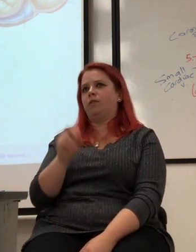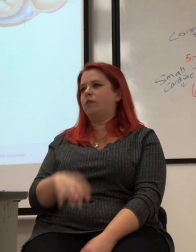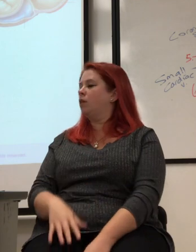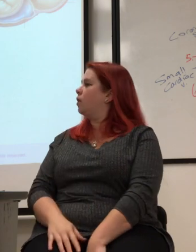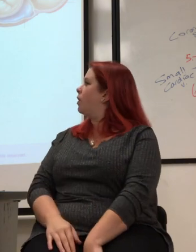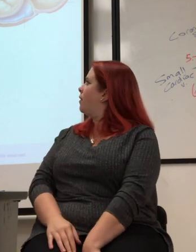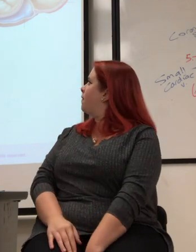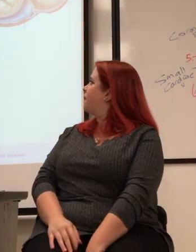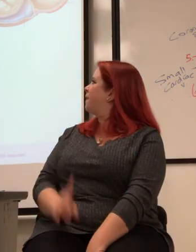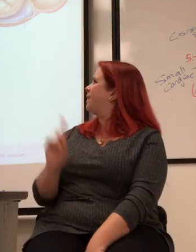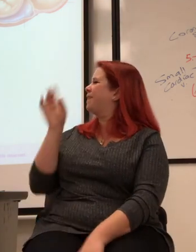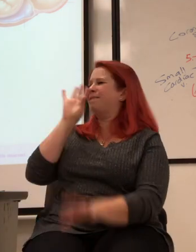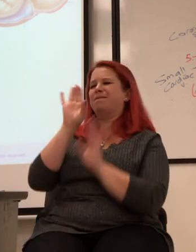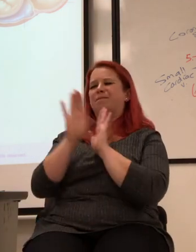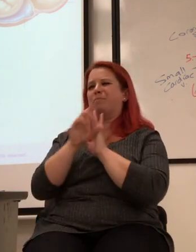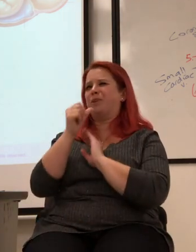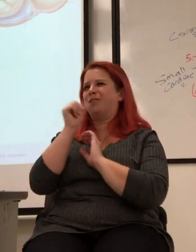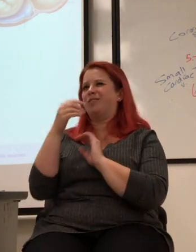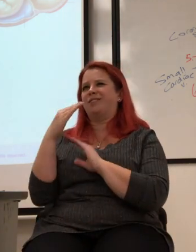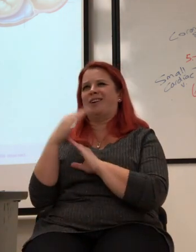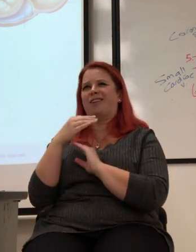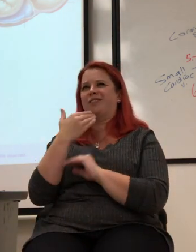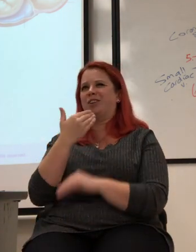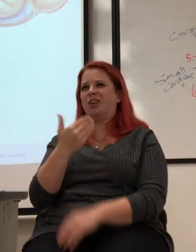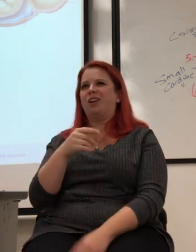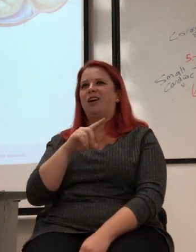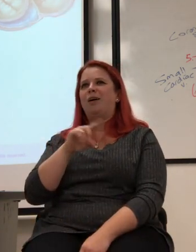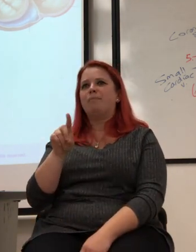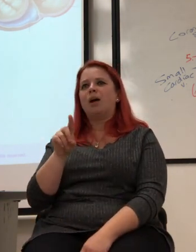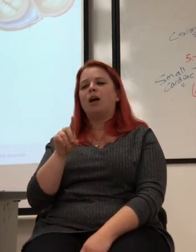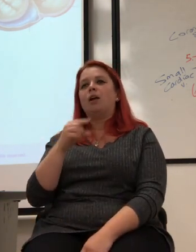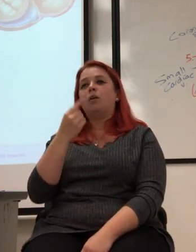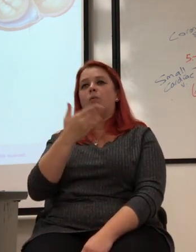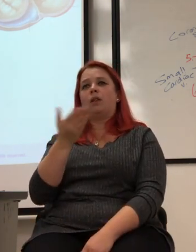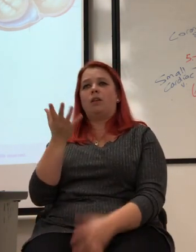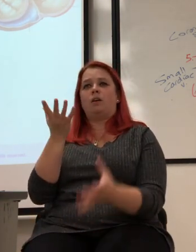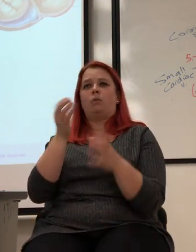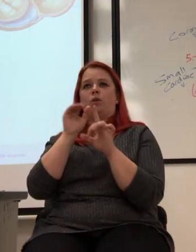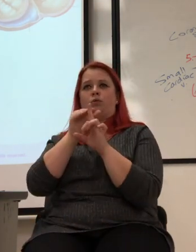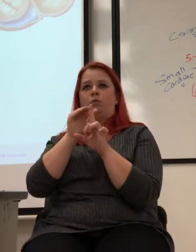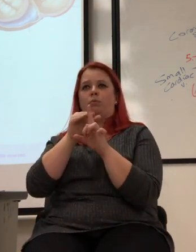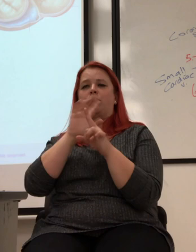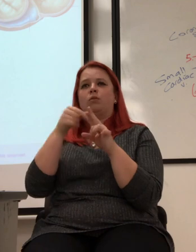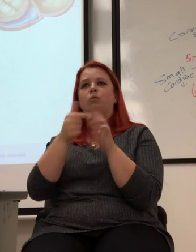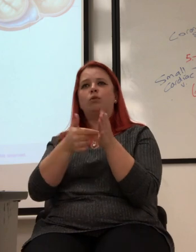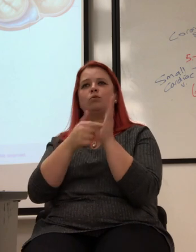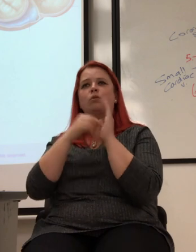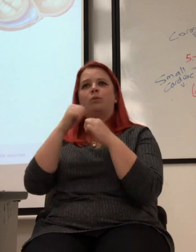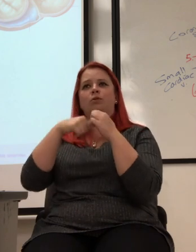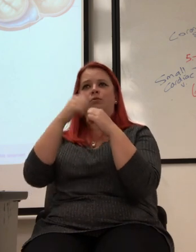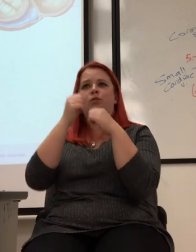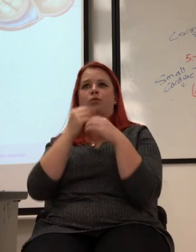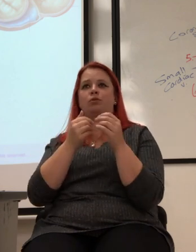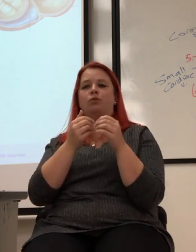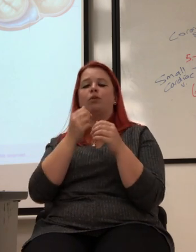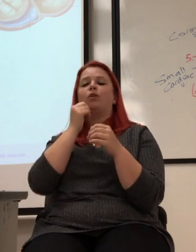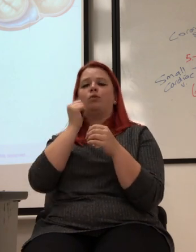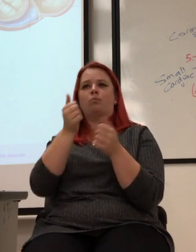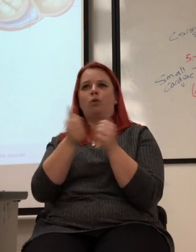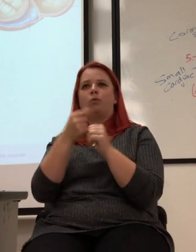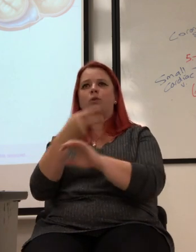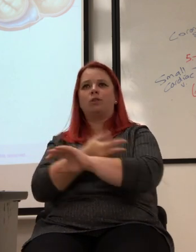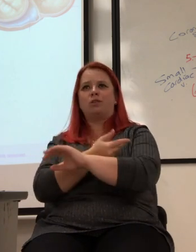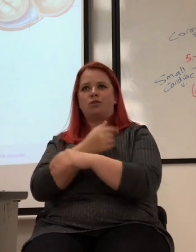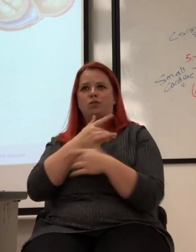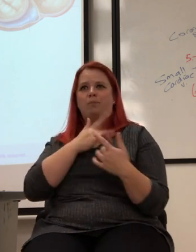These pictures aren't that great. I guess the one thing I want to remind you of when you show me these structures tomorrow on your sheet part